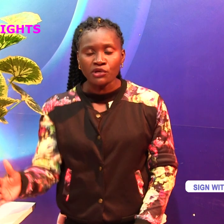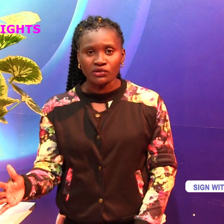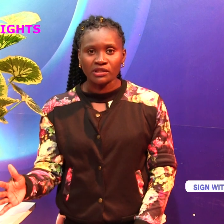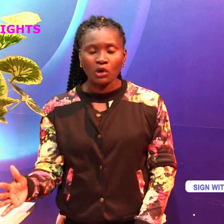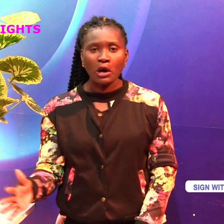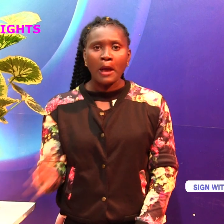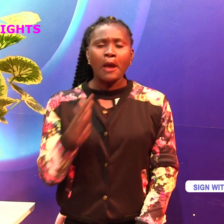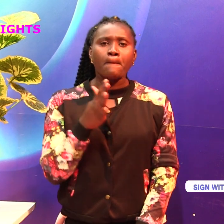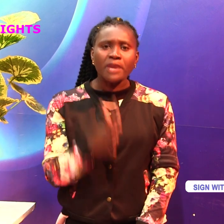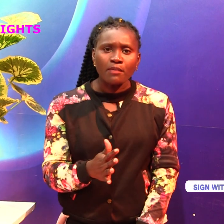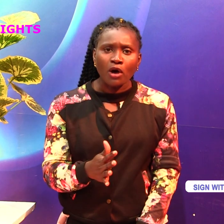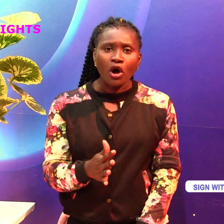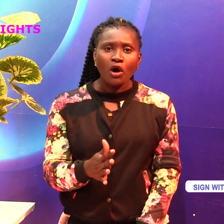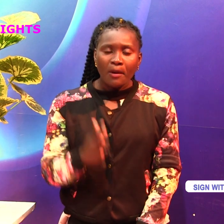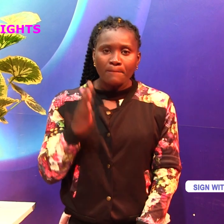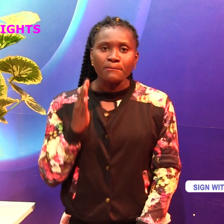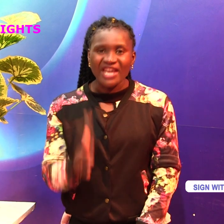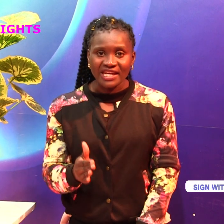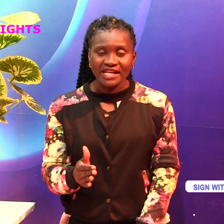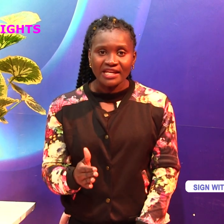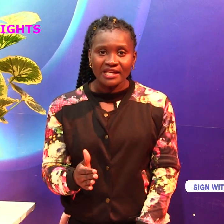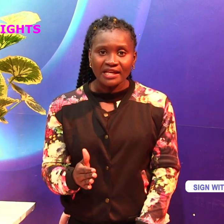abuse. So people many,